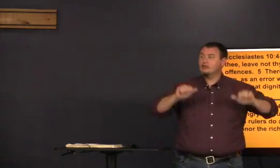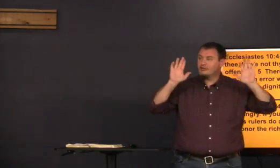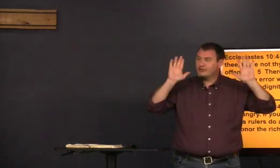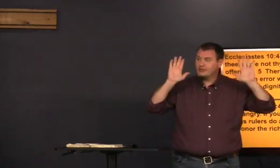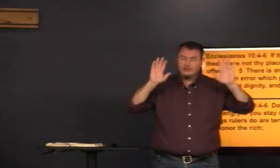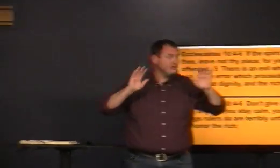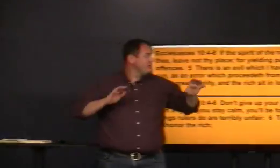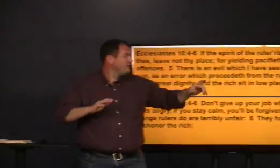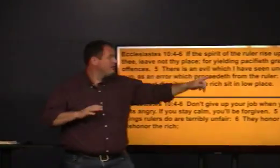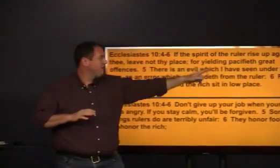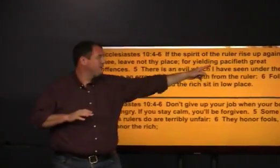Yielding